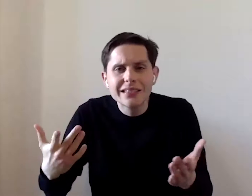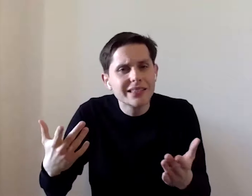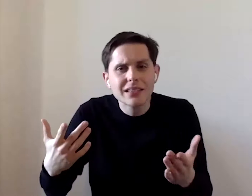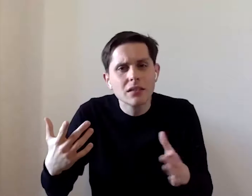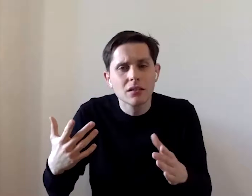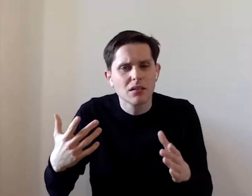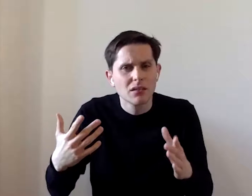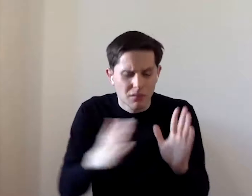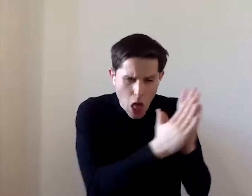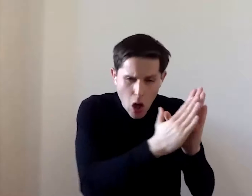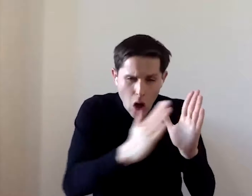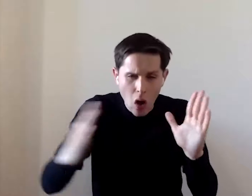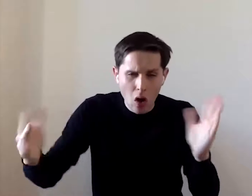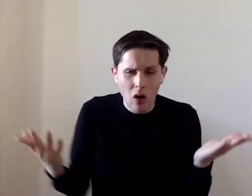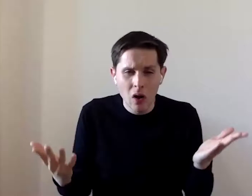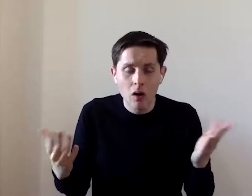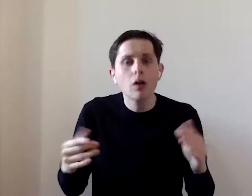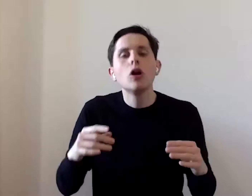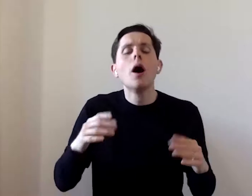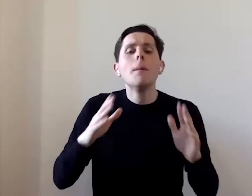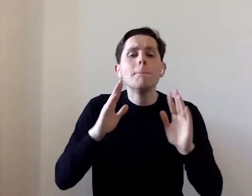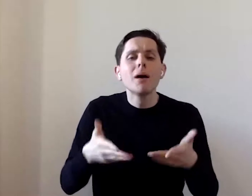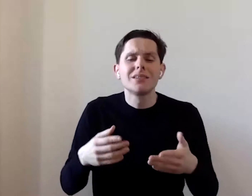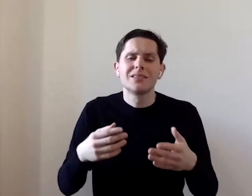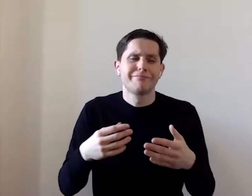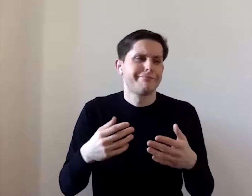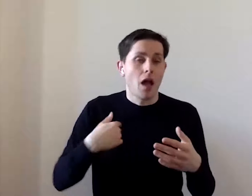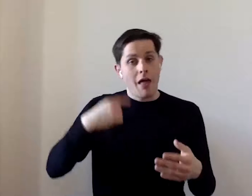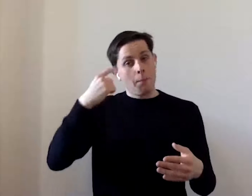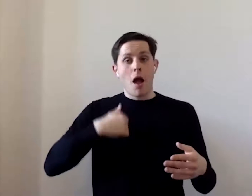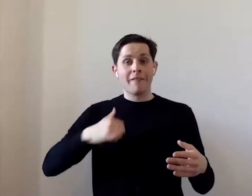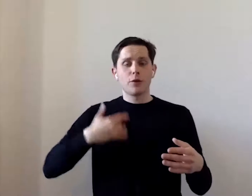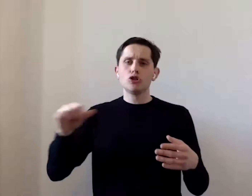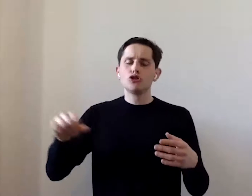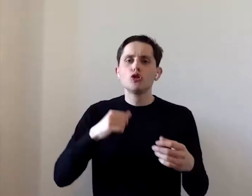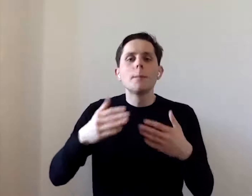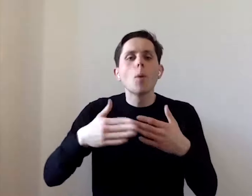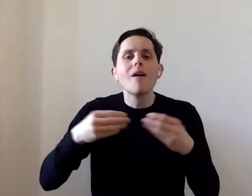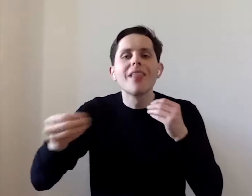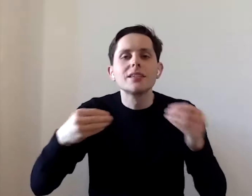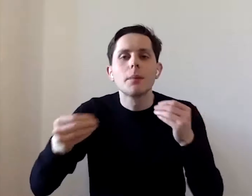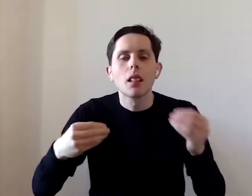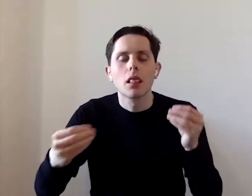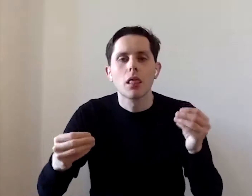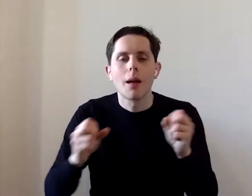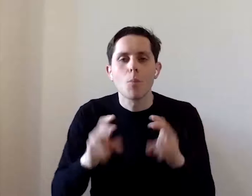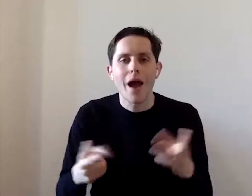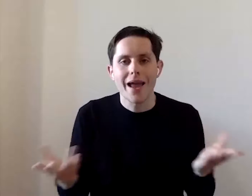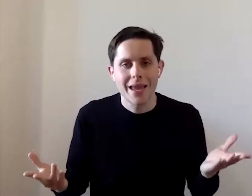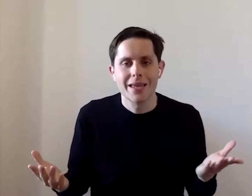I think we would benefit significantly from designing more flexible or alternate routes to